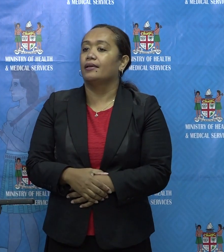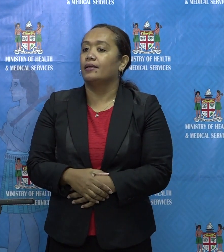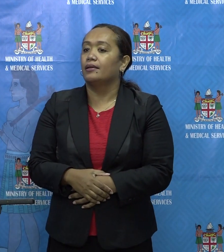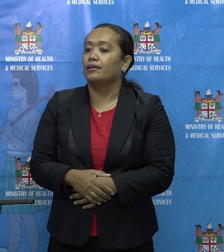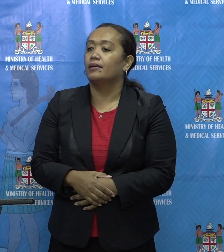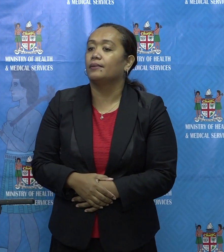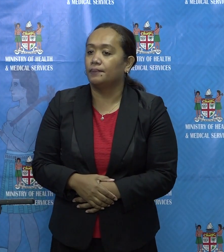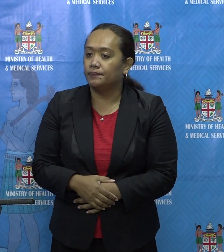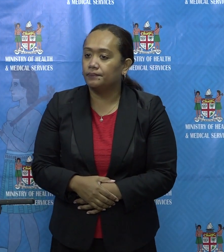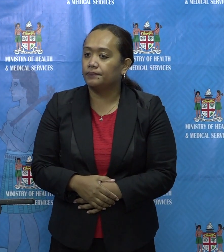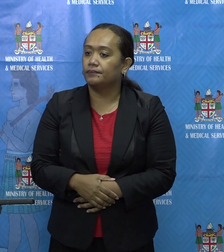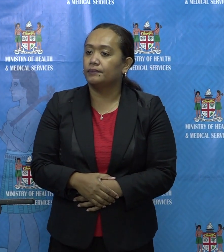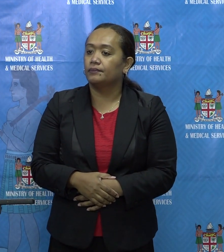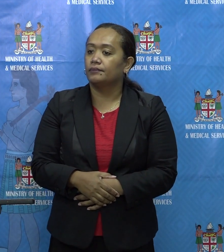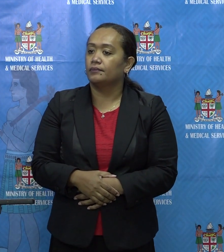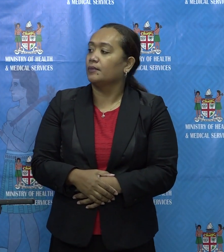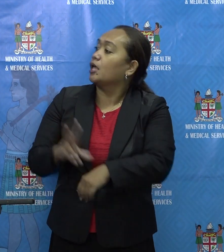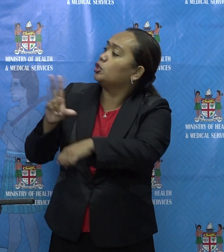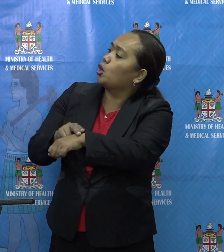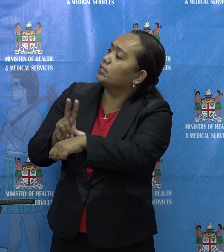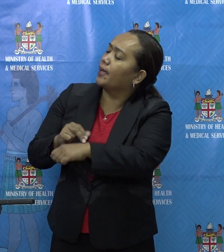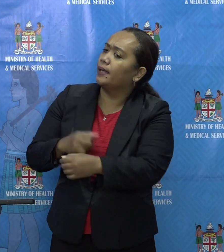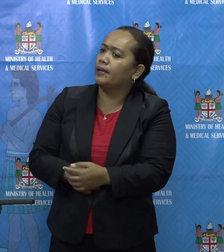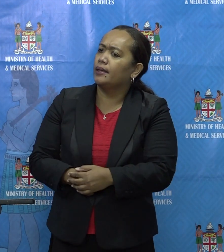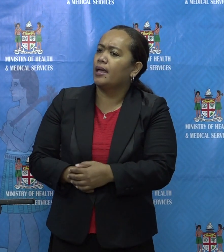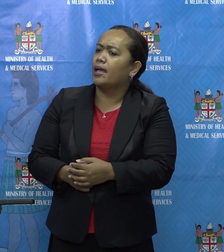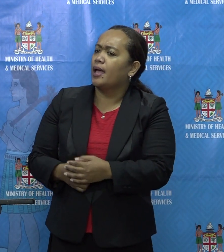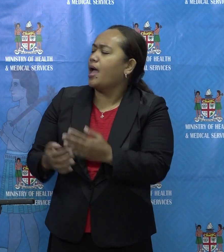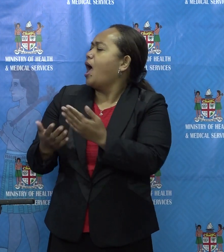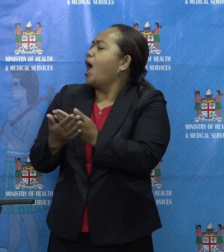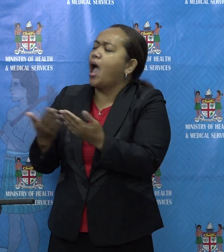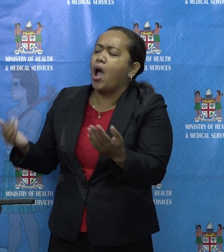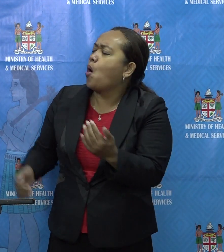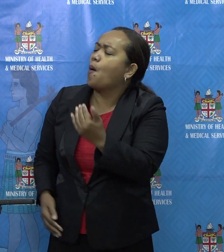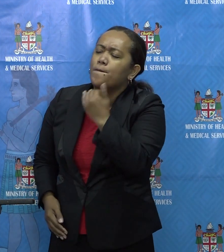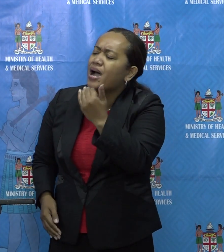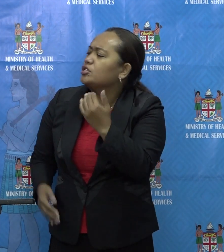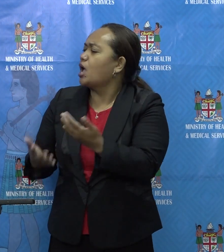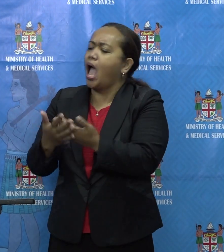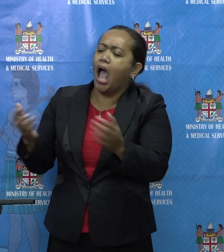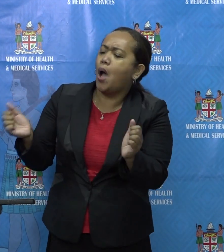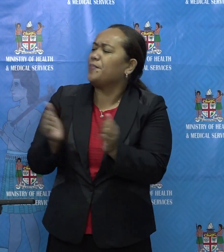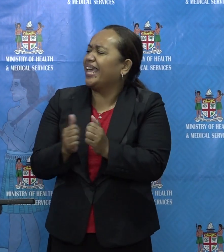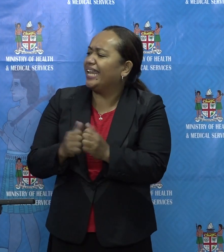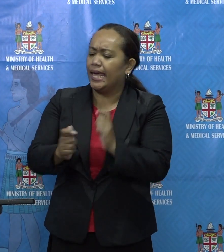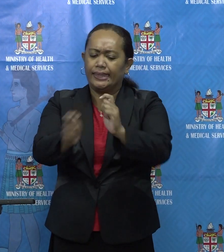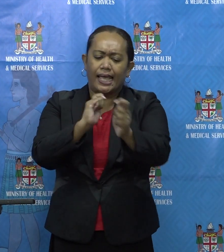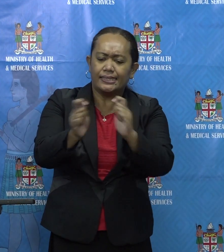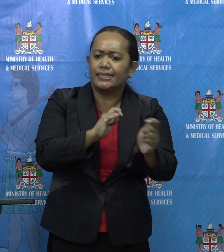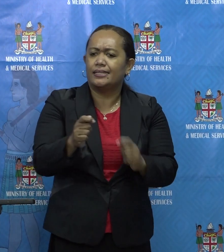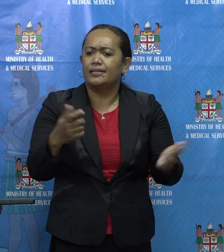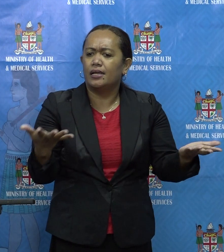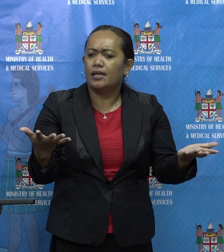a follow-up. Dr. Lisha, how much or how many of those tests that have been